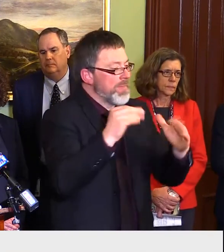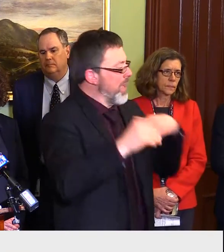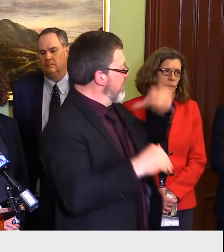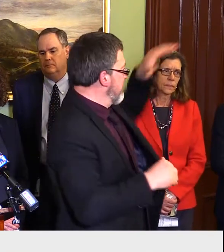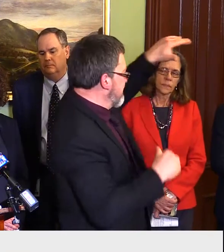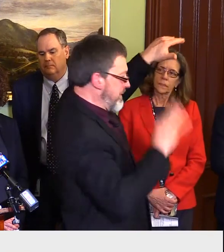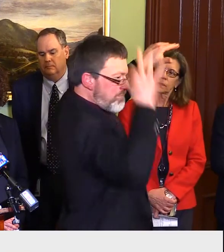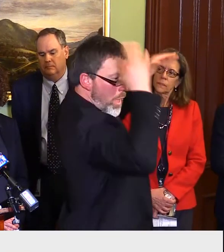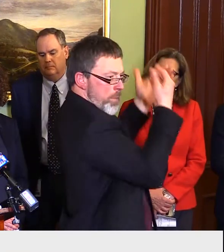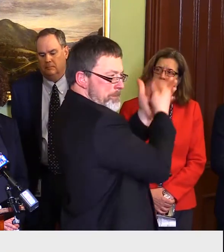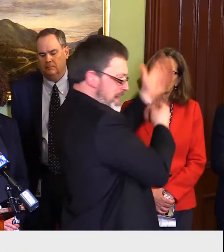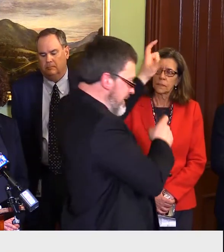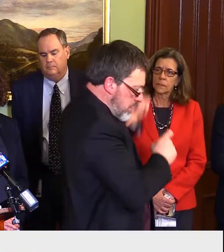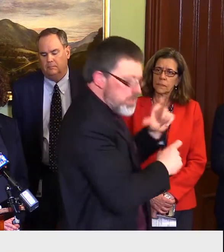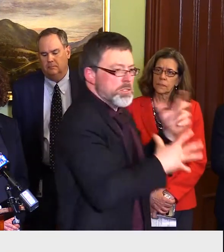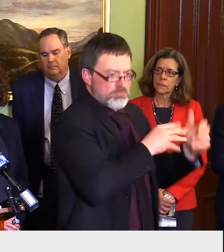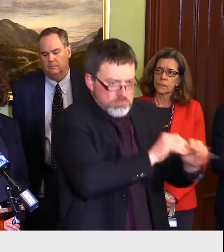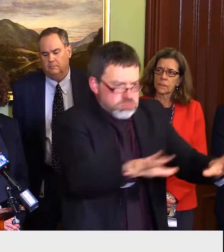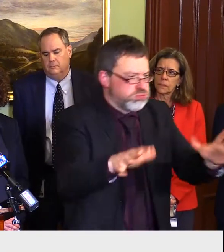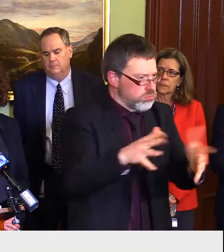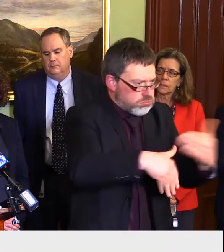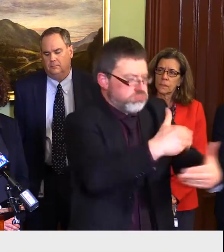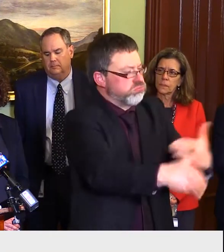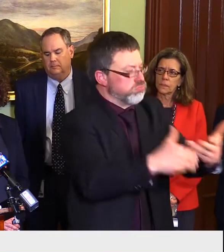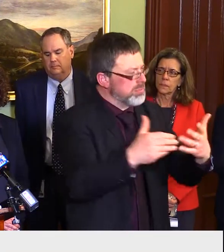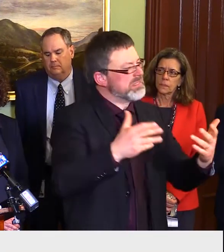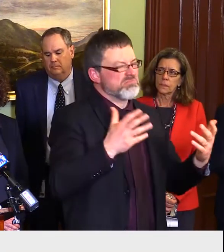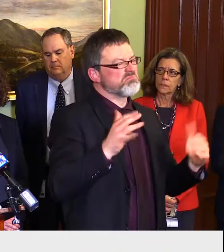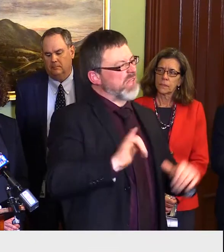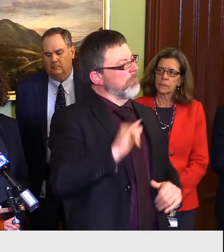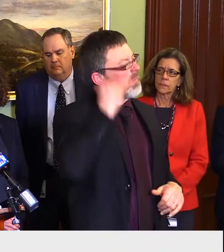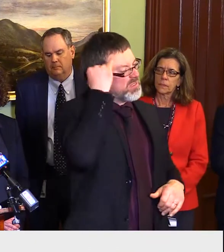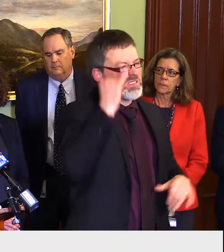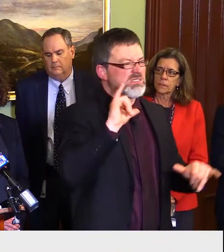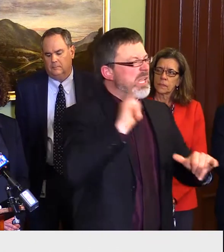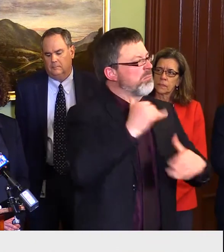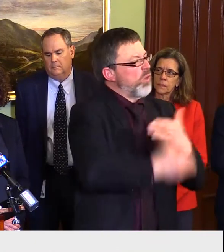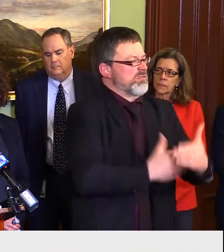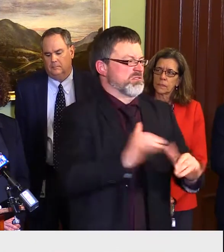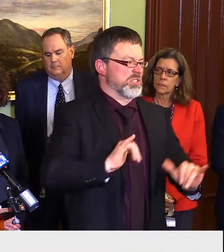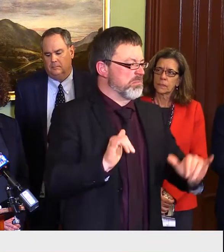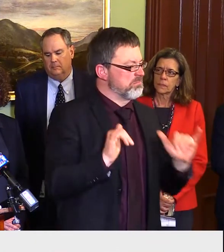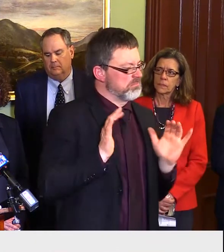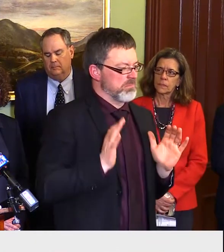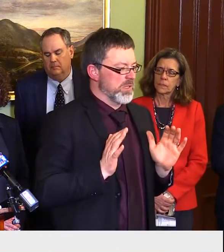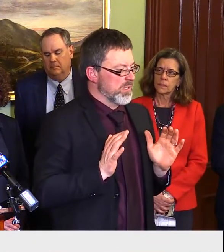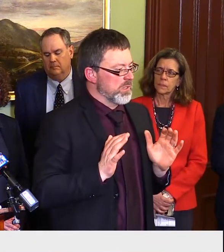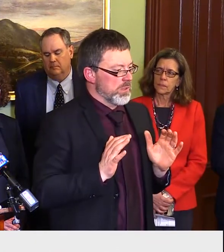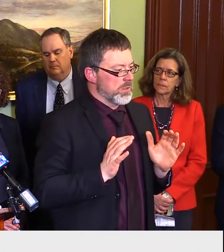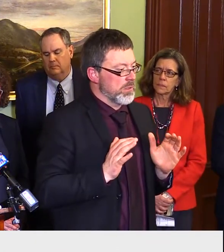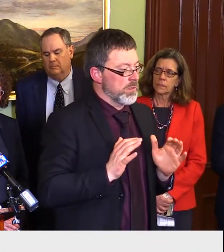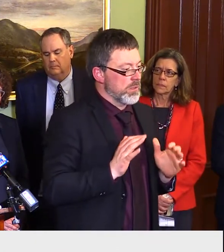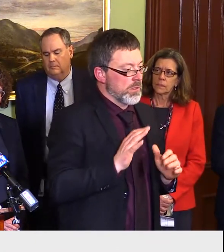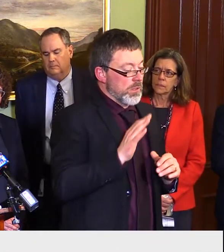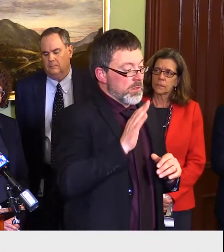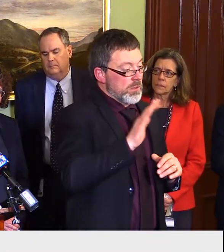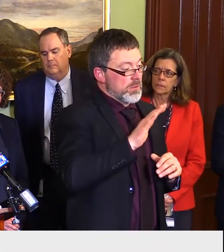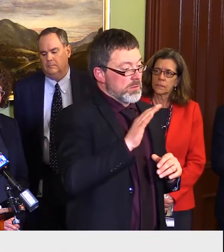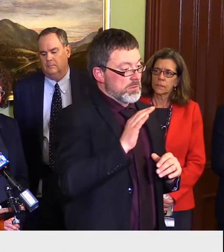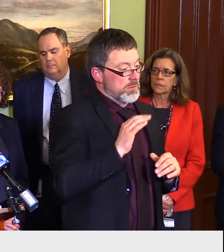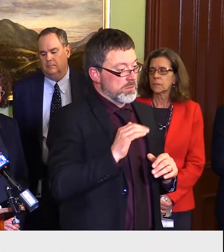we'll need some federal help in the coming months, but I don't want to do anything legislatively that would